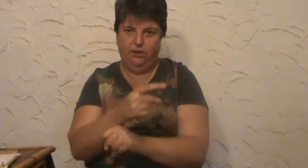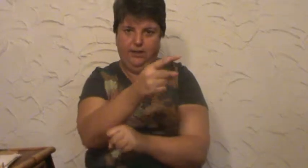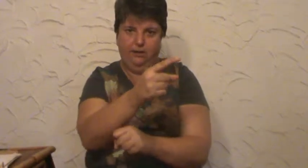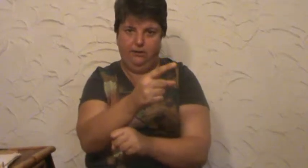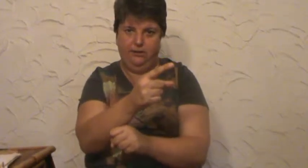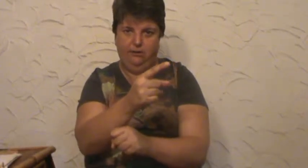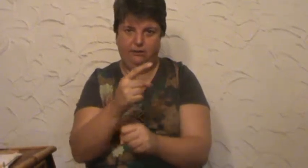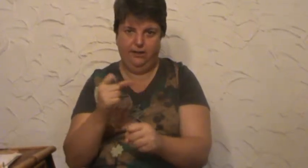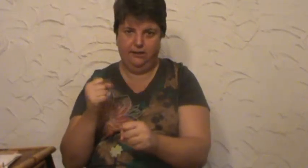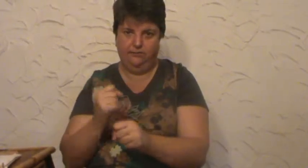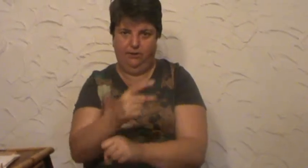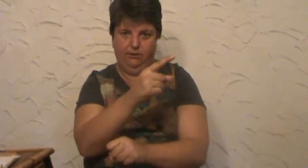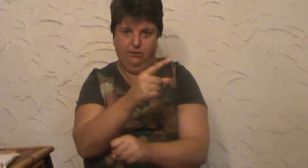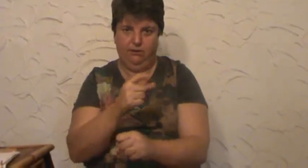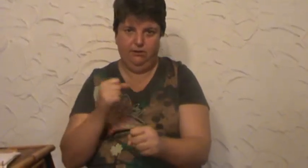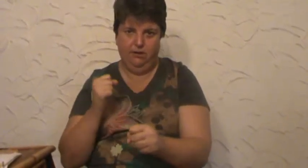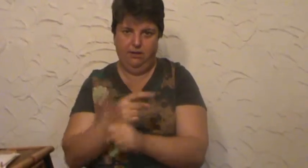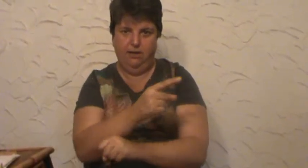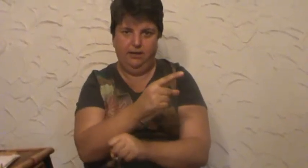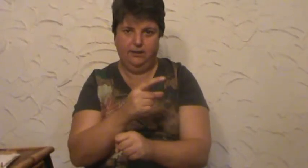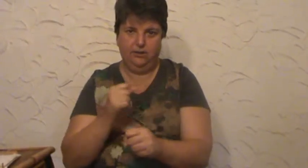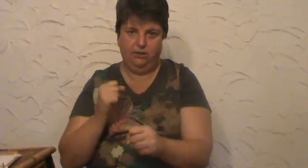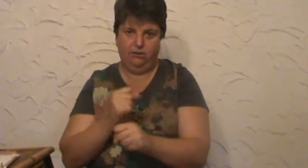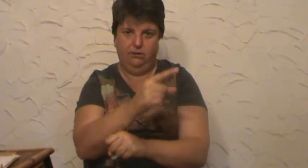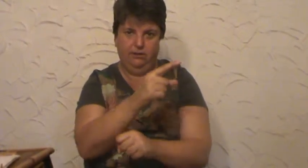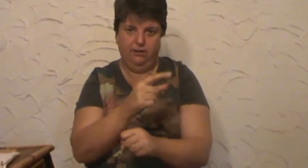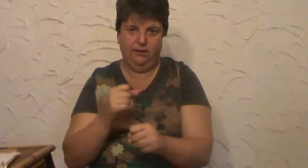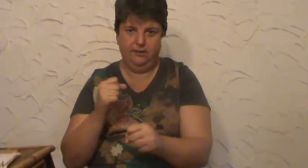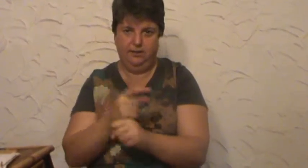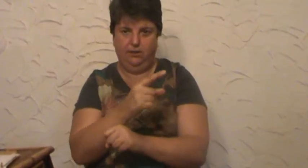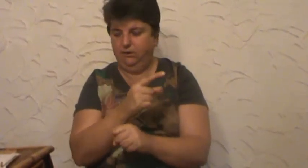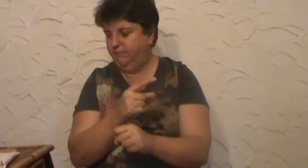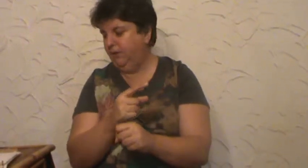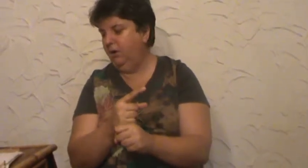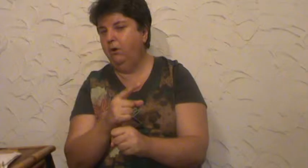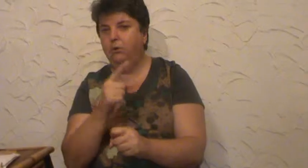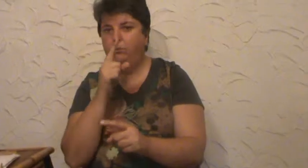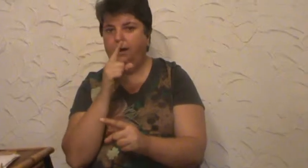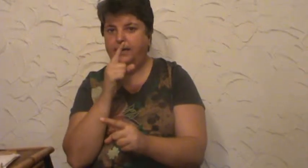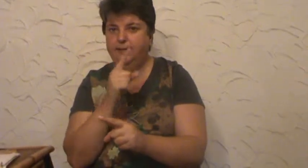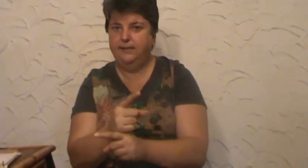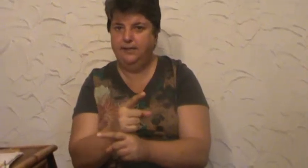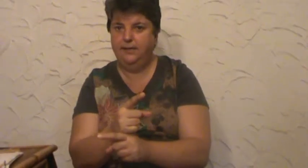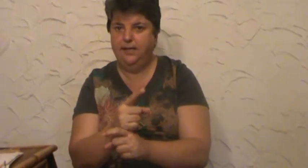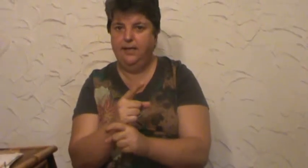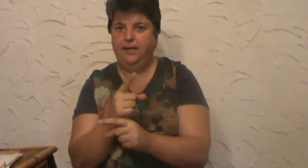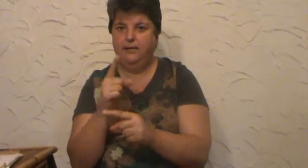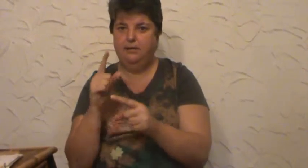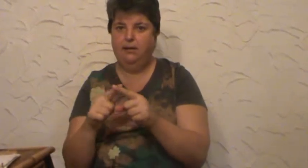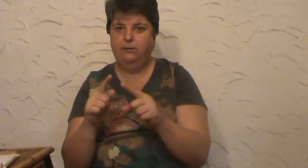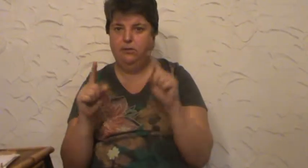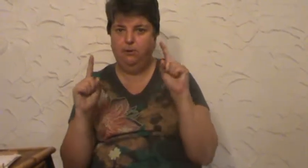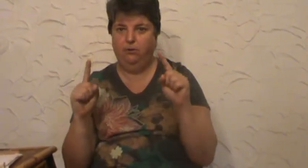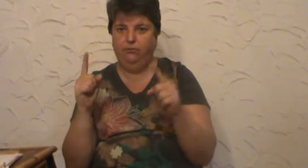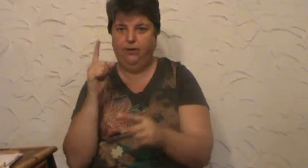jutting out your index finger. Next year. Next year. Right is both